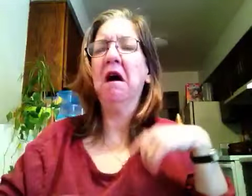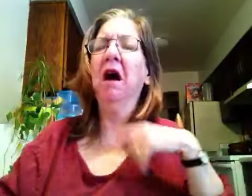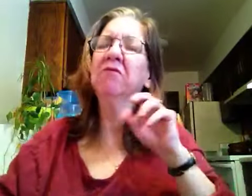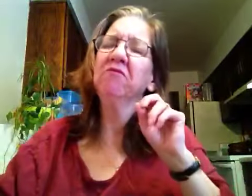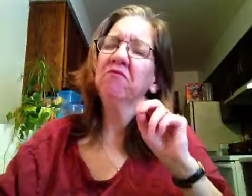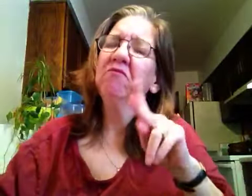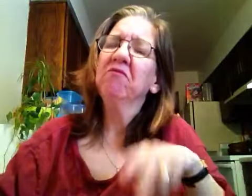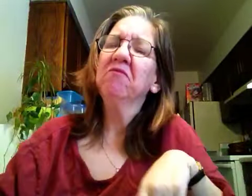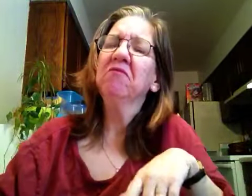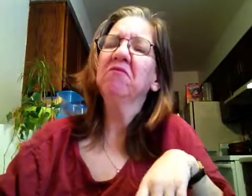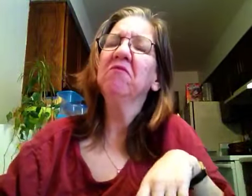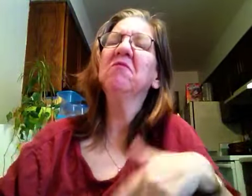that.